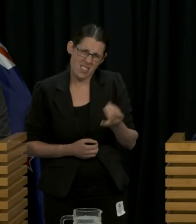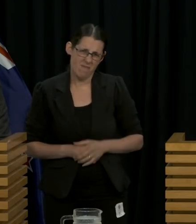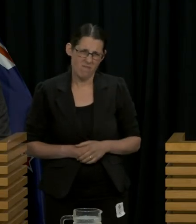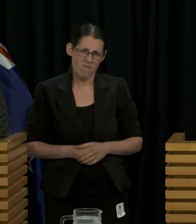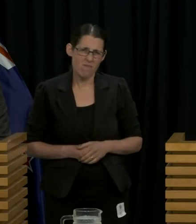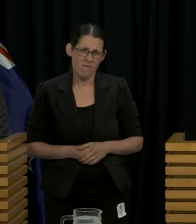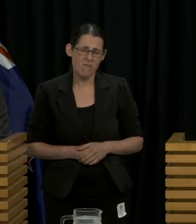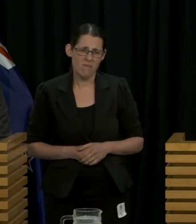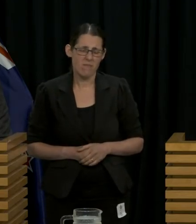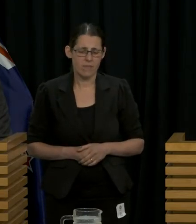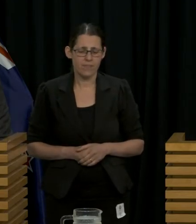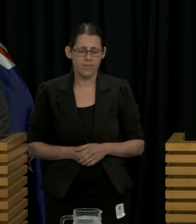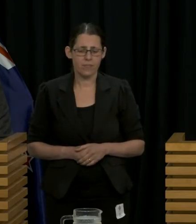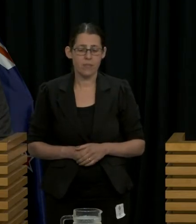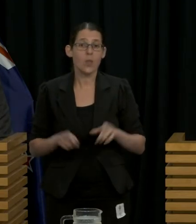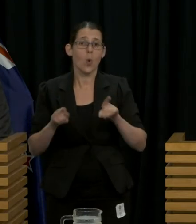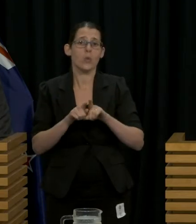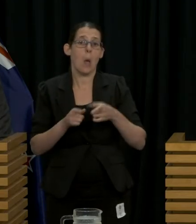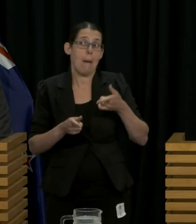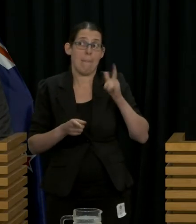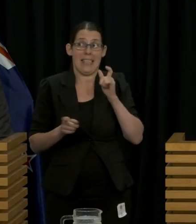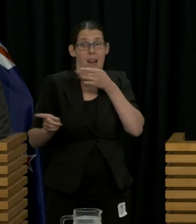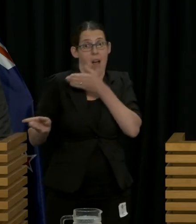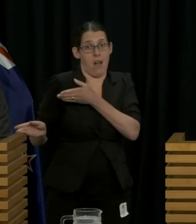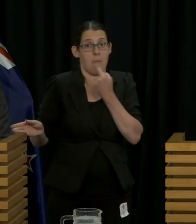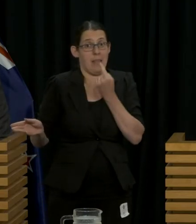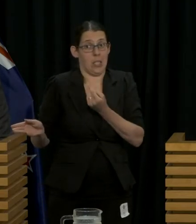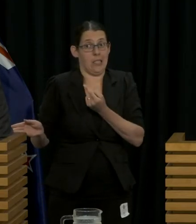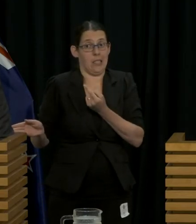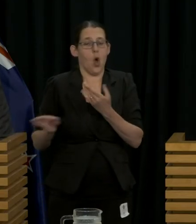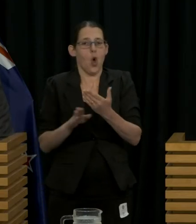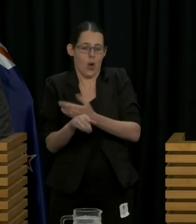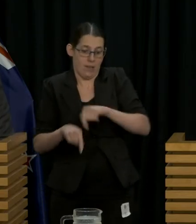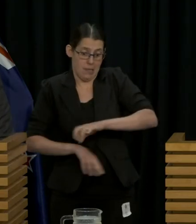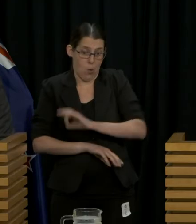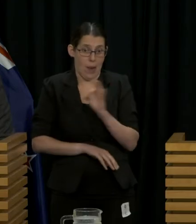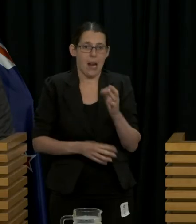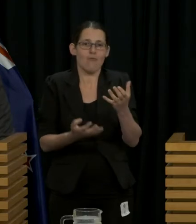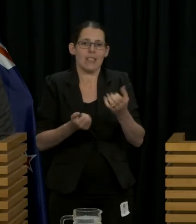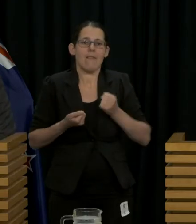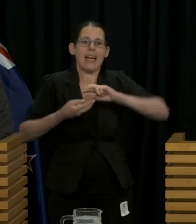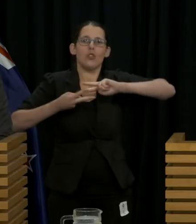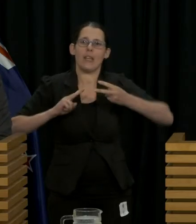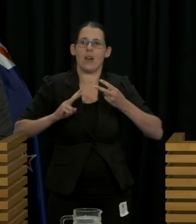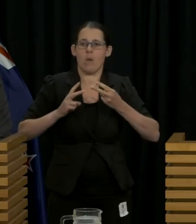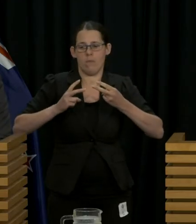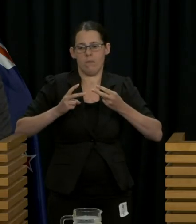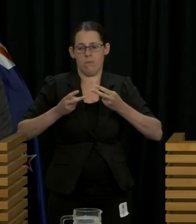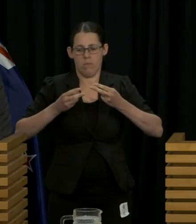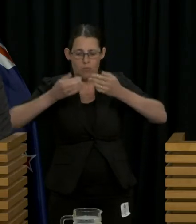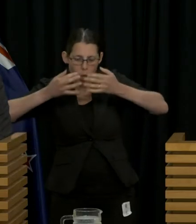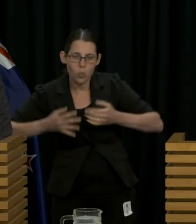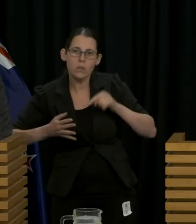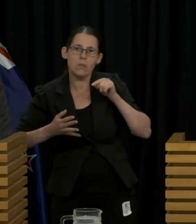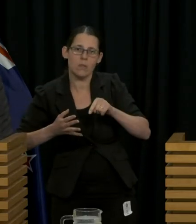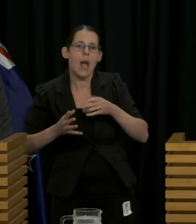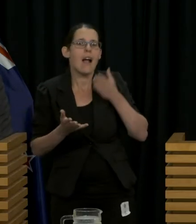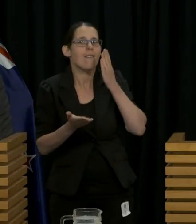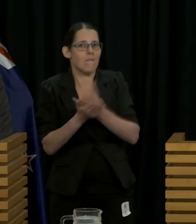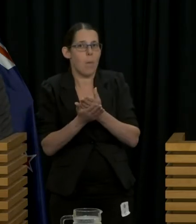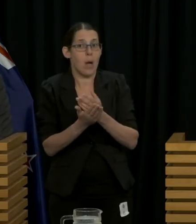efforts. As the Minister mentioned, early this morning we received the genome sequencing results, which do confirm that the 2